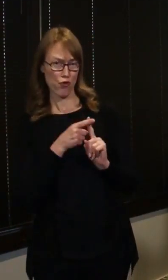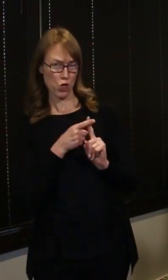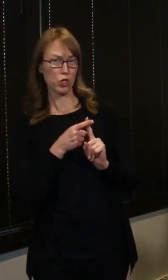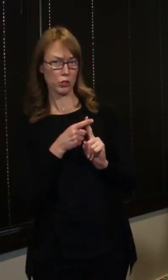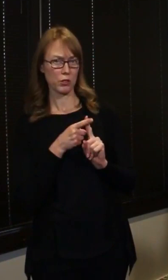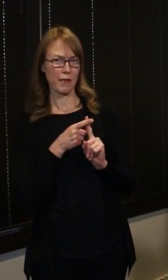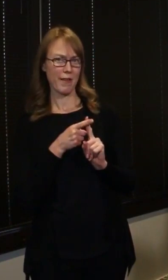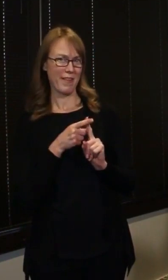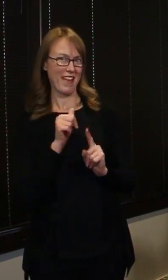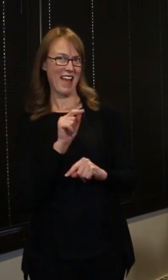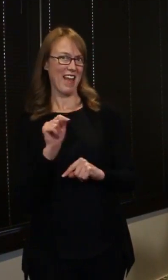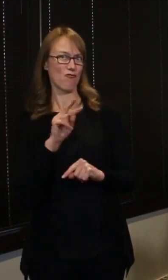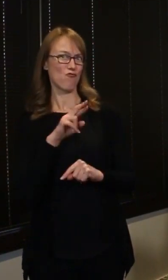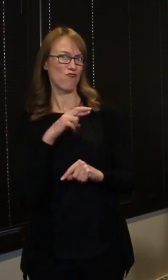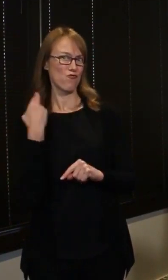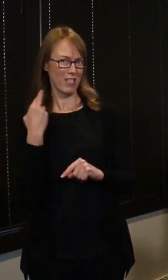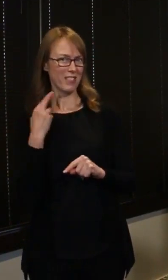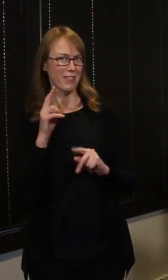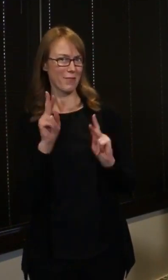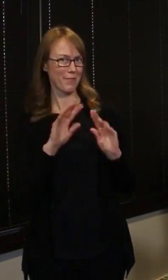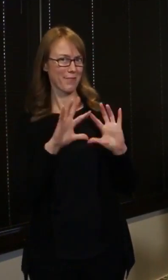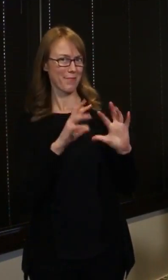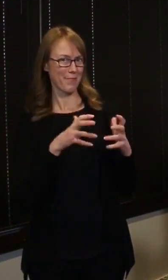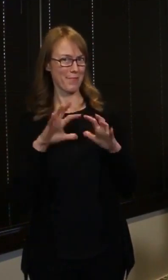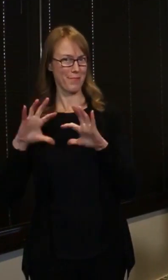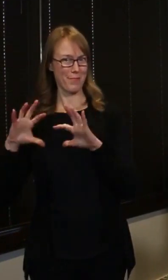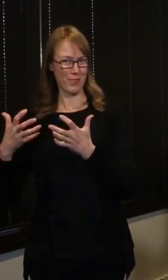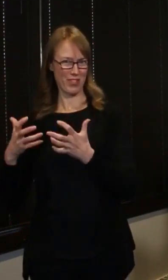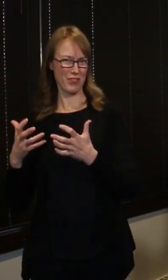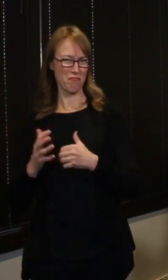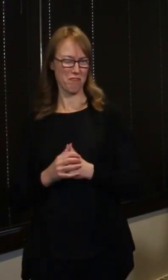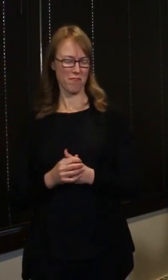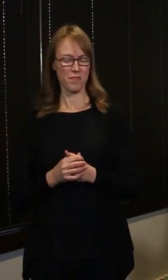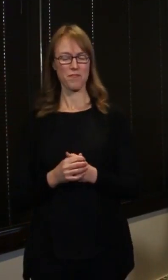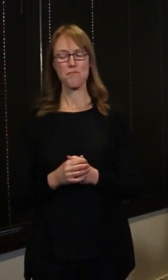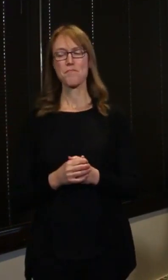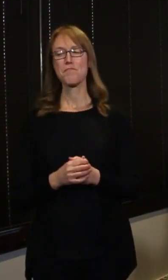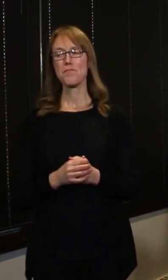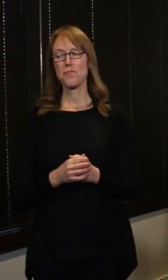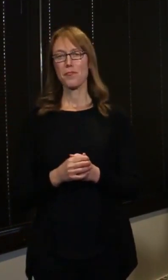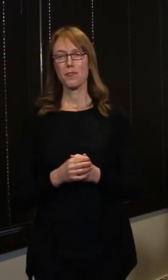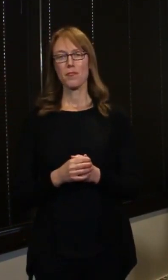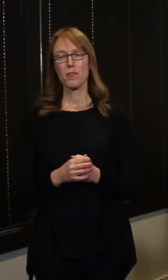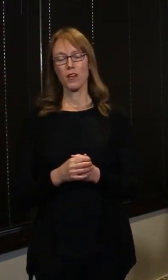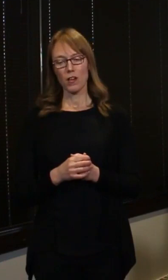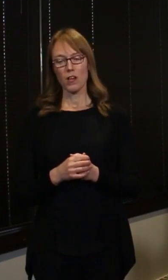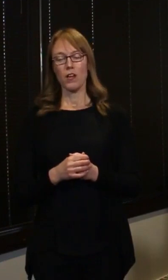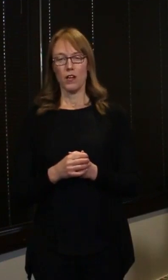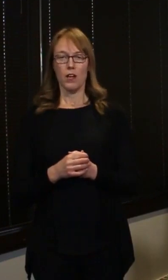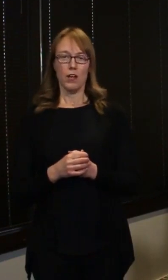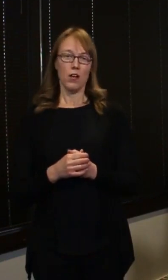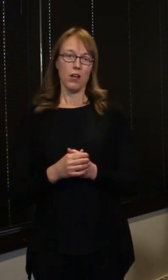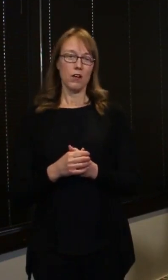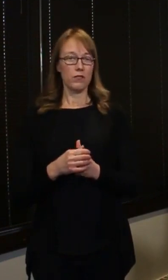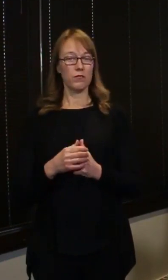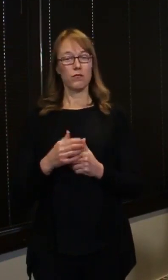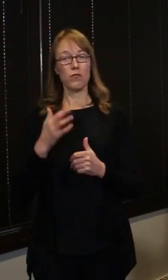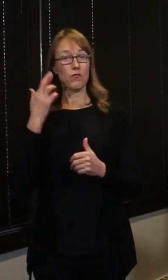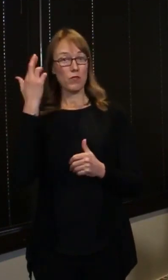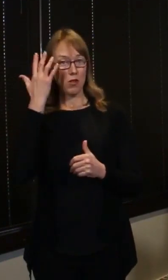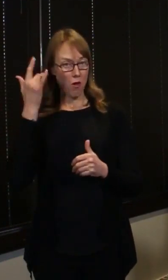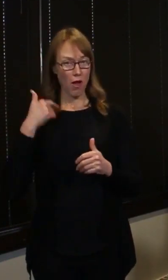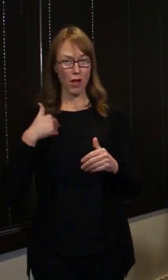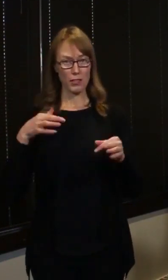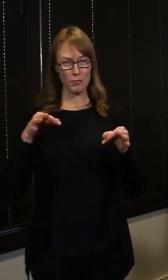So the reason why I'm saying all of this is we've still got a long ways to go. So at least for the next couple of